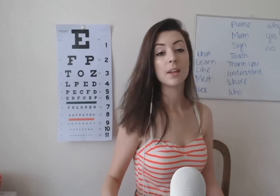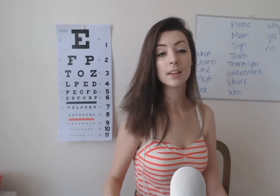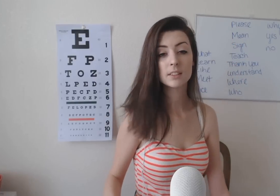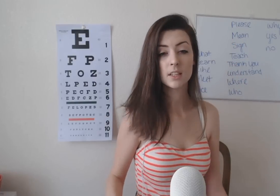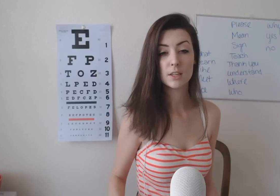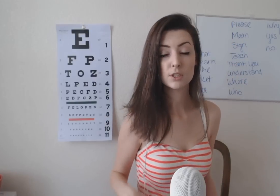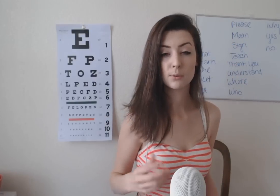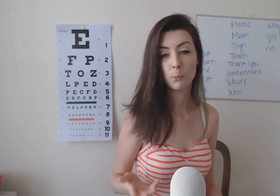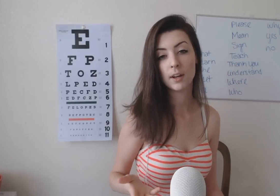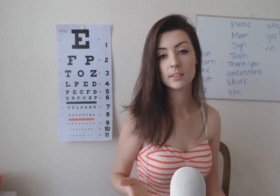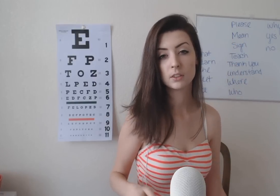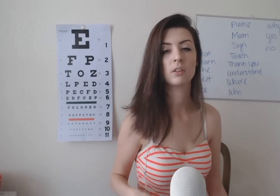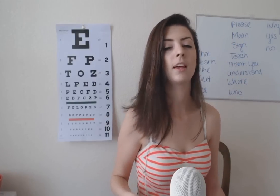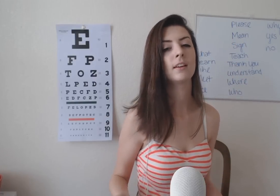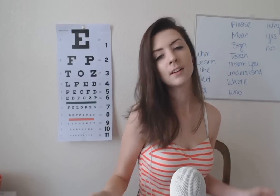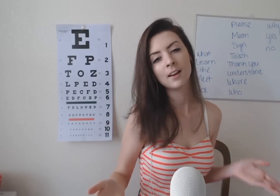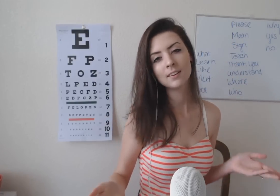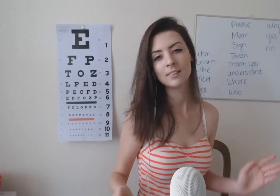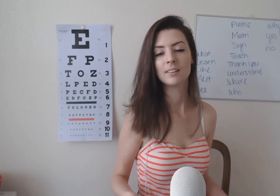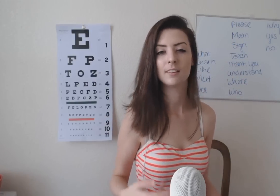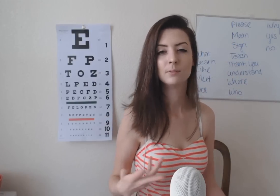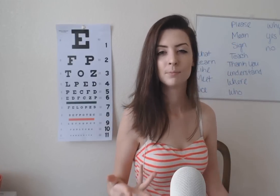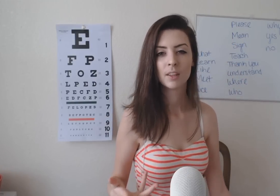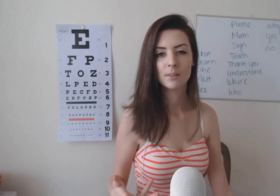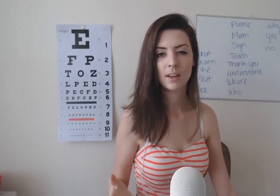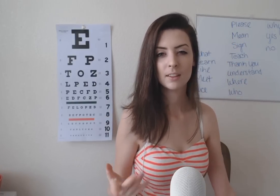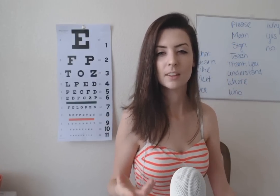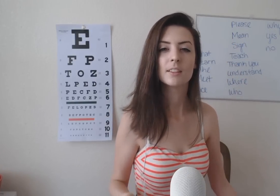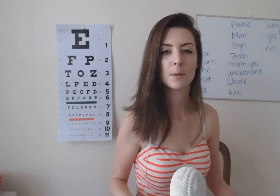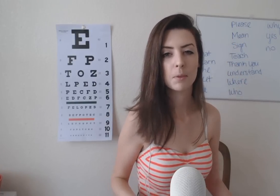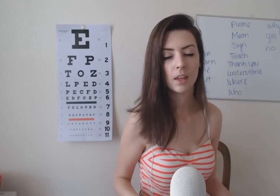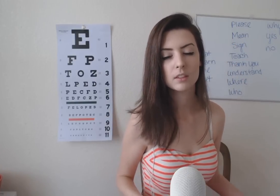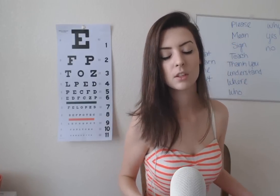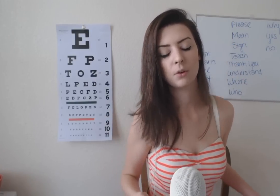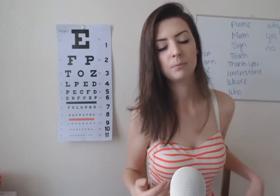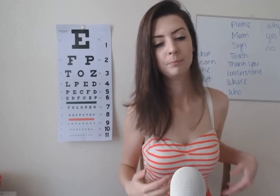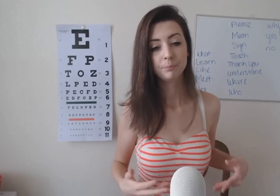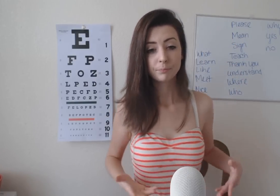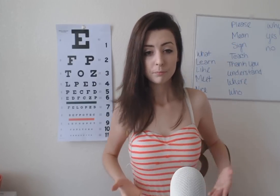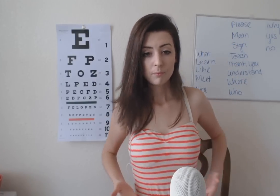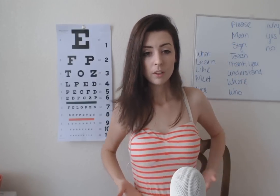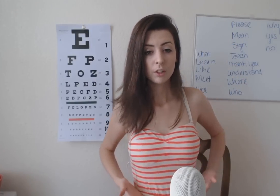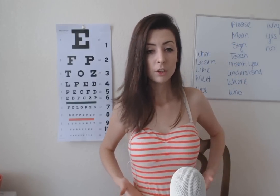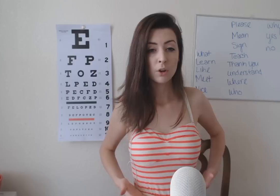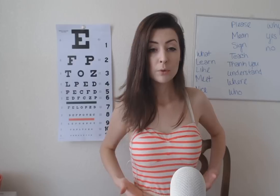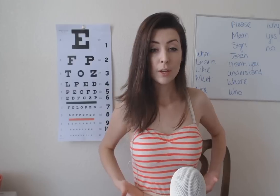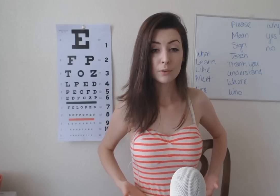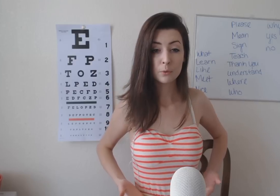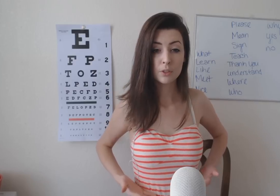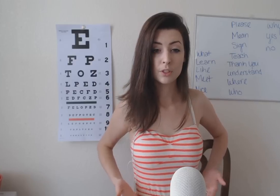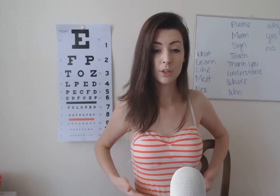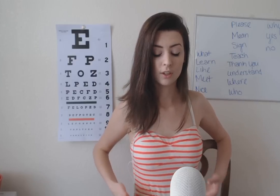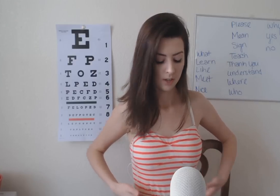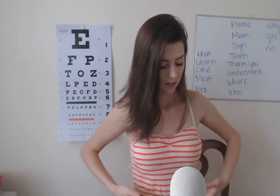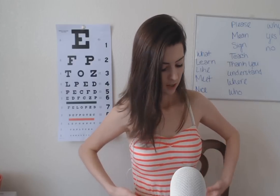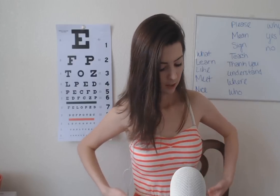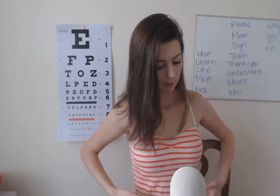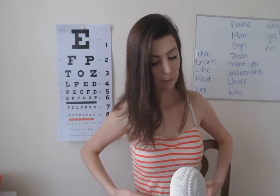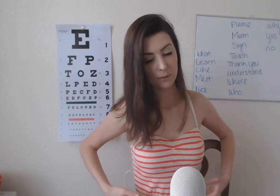next is what, or like, huh? Kind of like the same thing. So you're gonna go down towards the bottom of